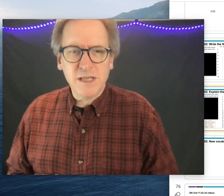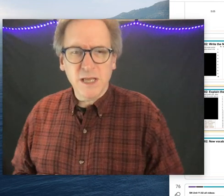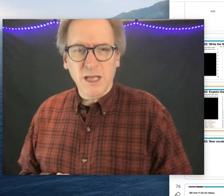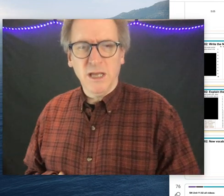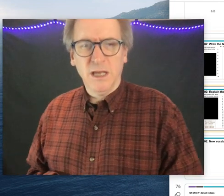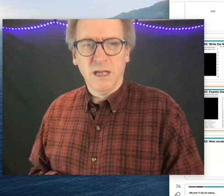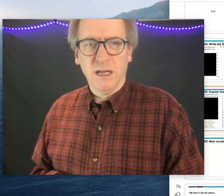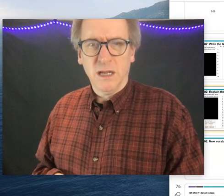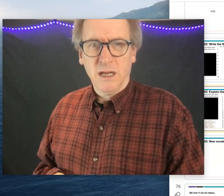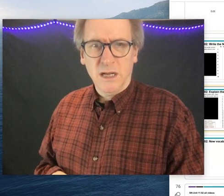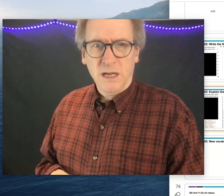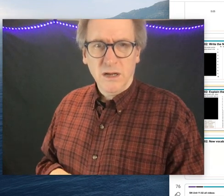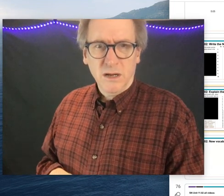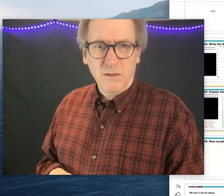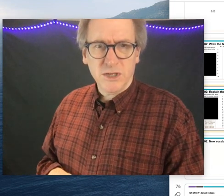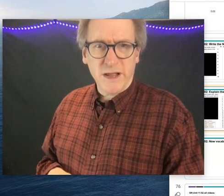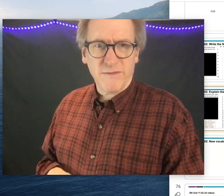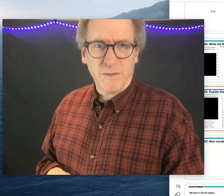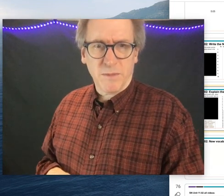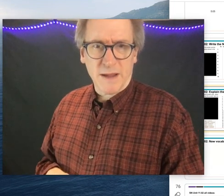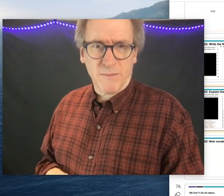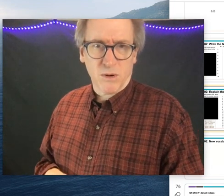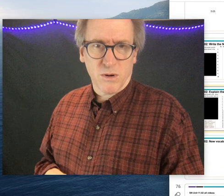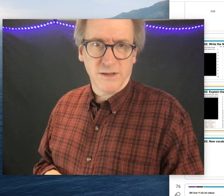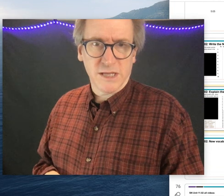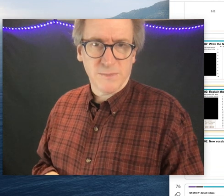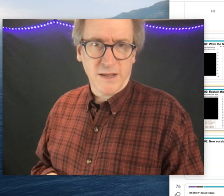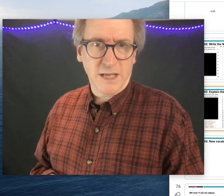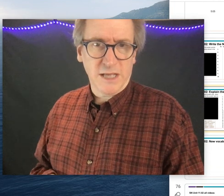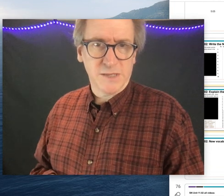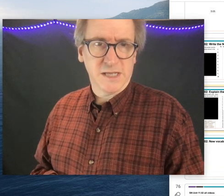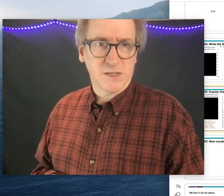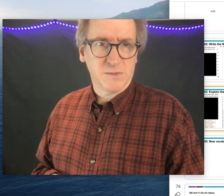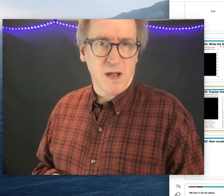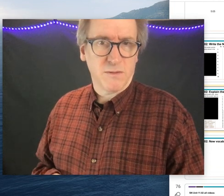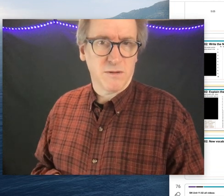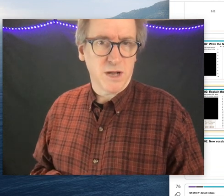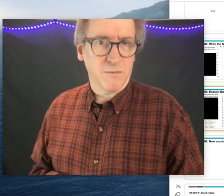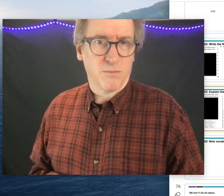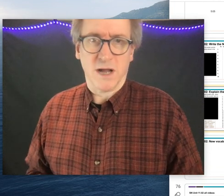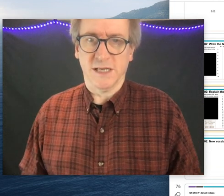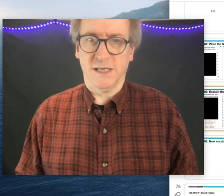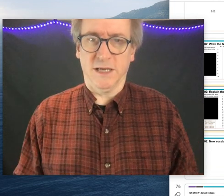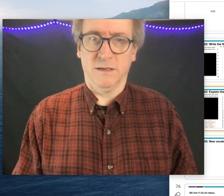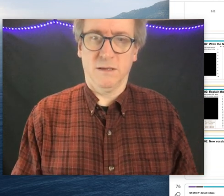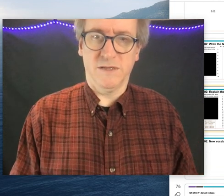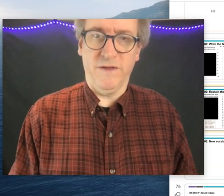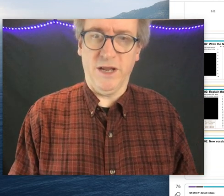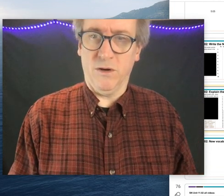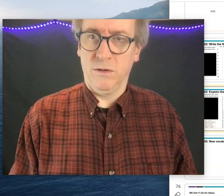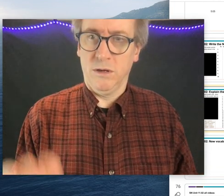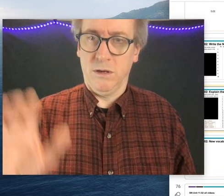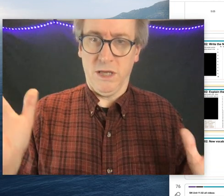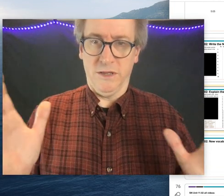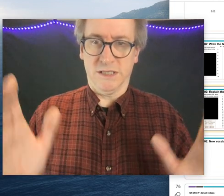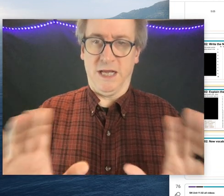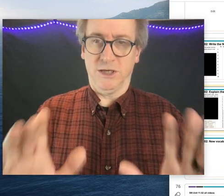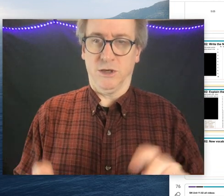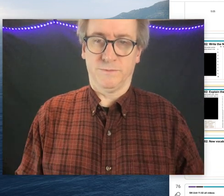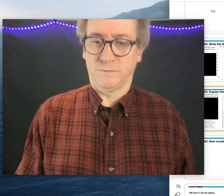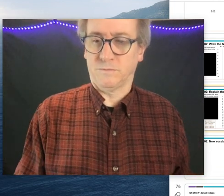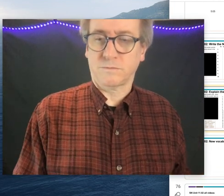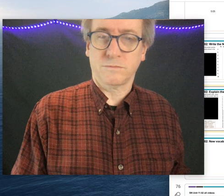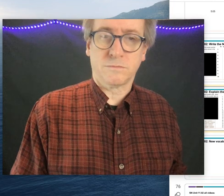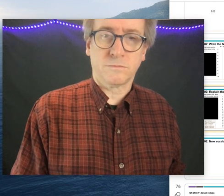fix the, shouldn't have the black borders on this, but I think it's because it's not done processing this video in the